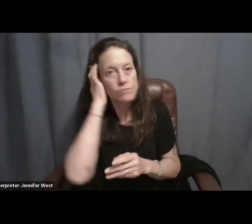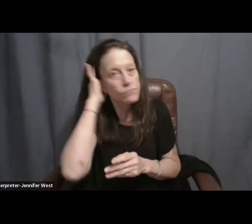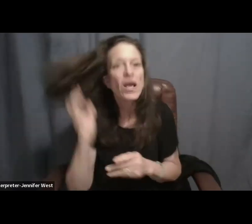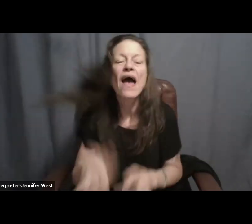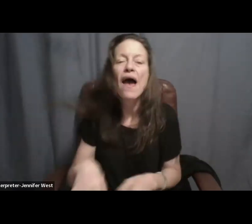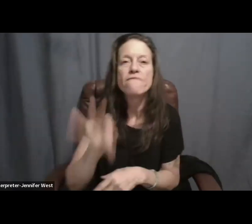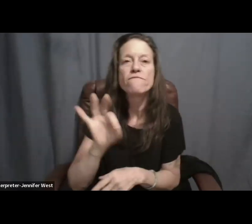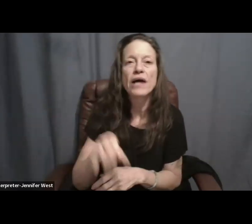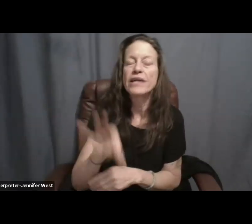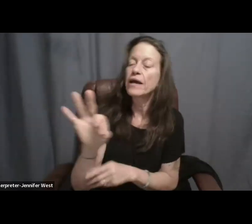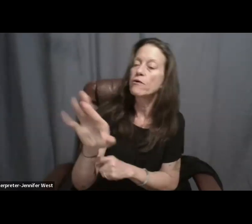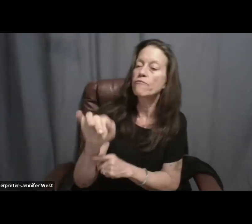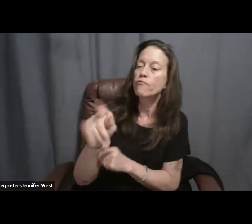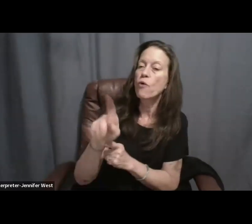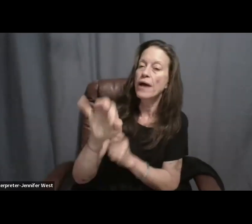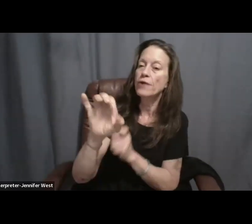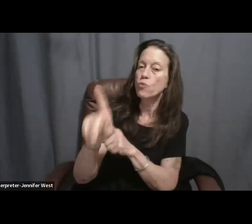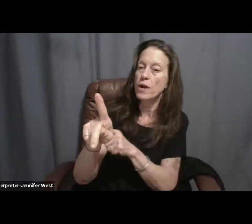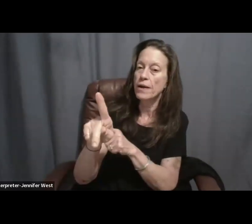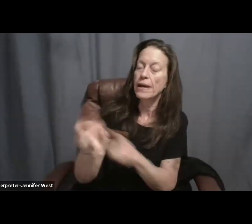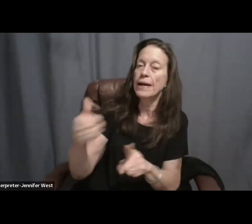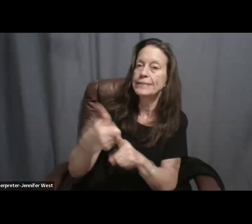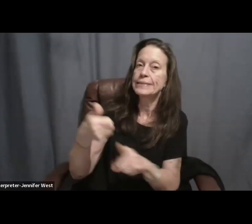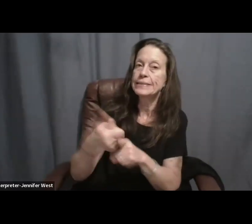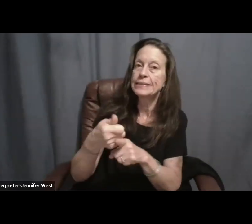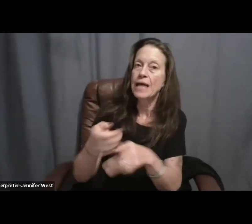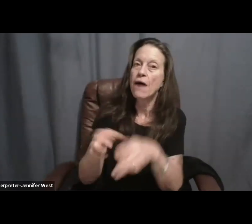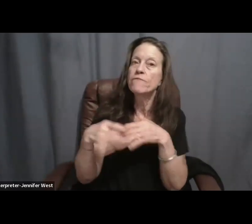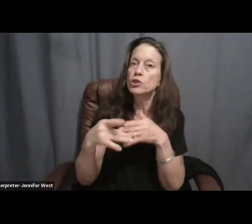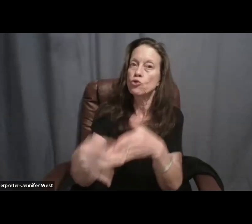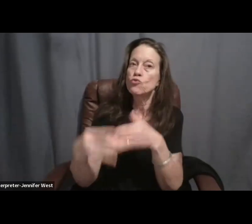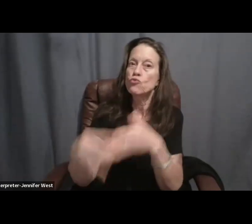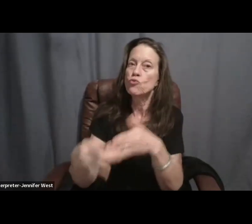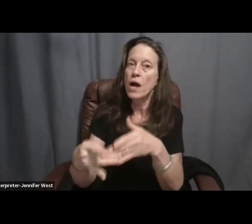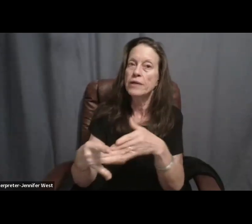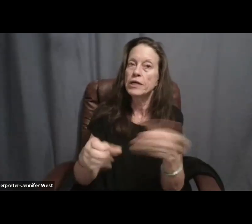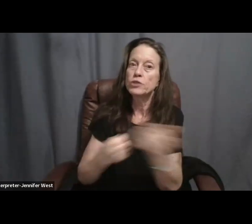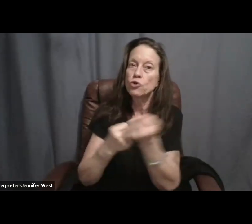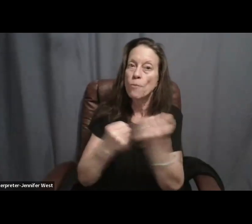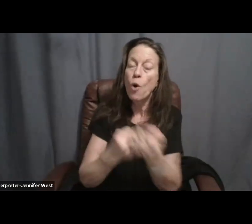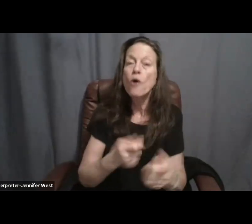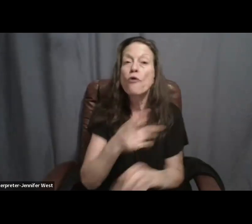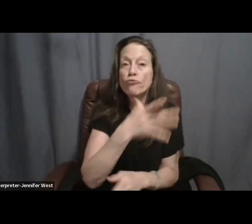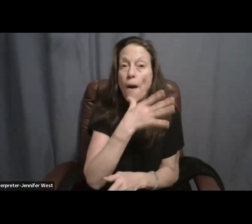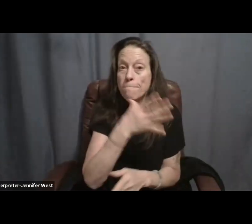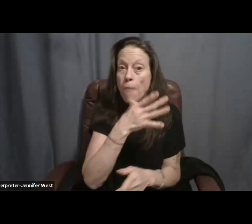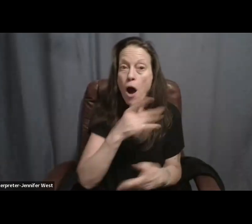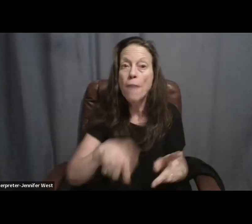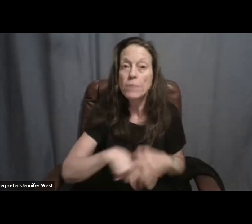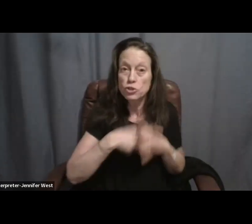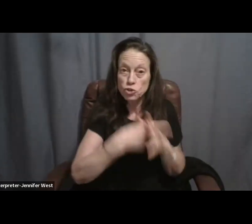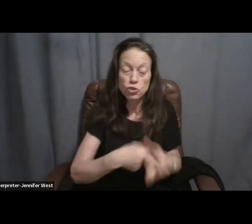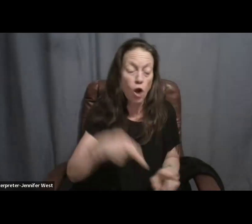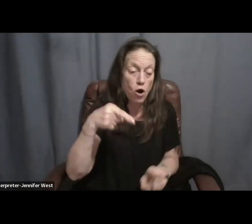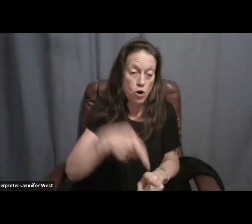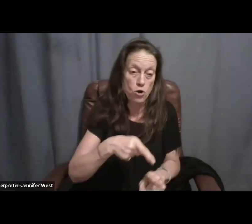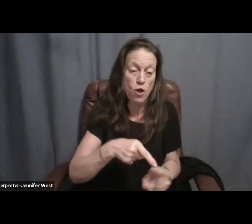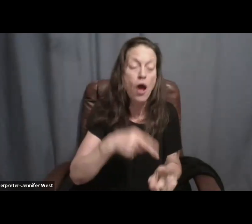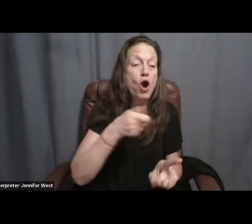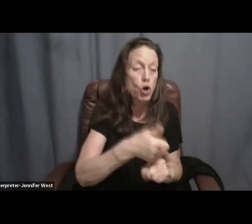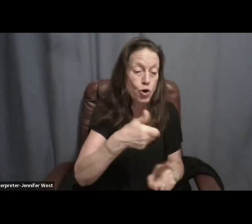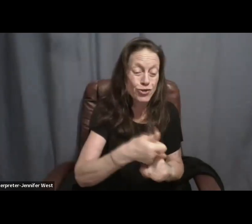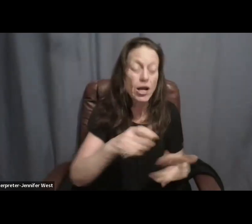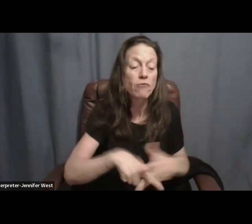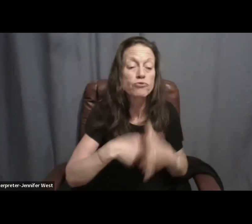Services group. The moms that started out very small. And I would, if you are out there and you are